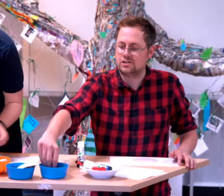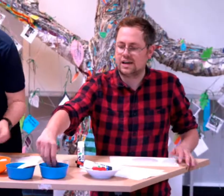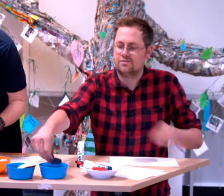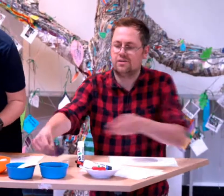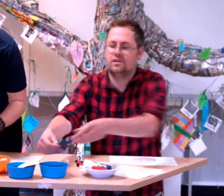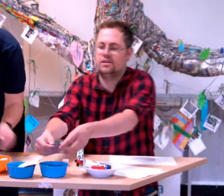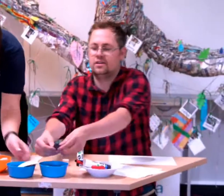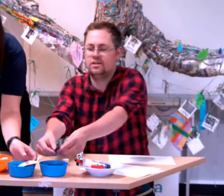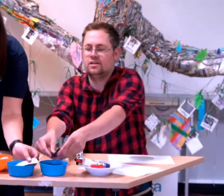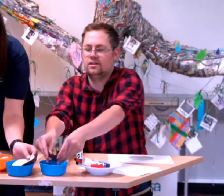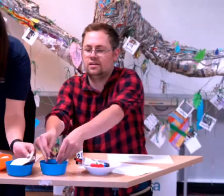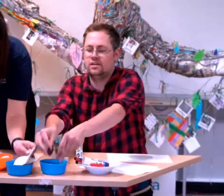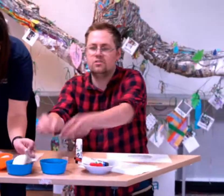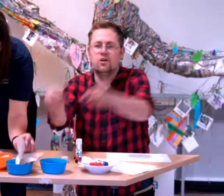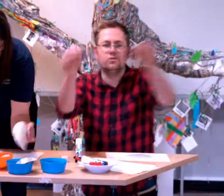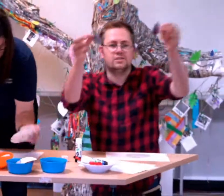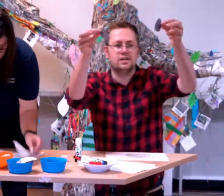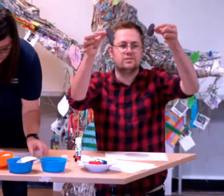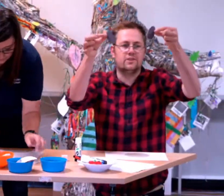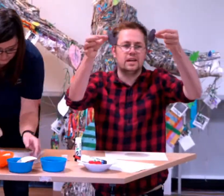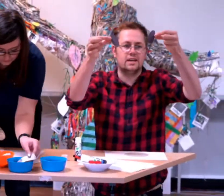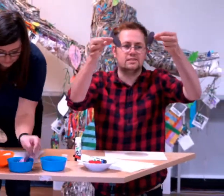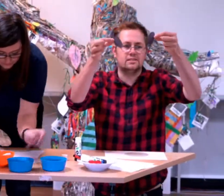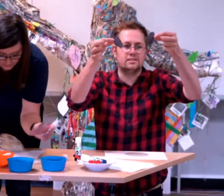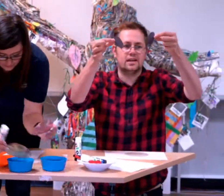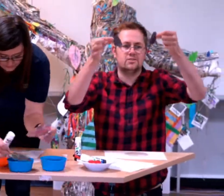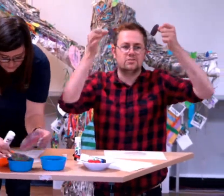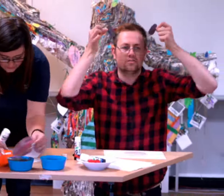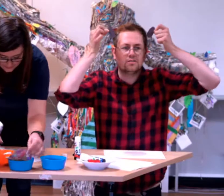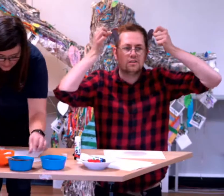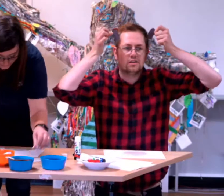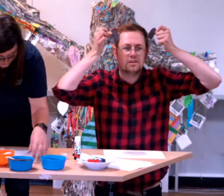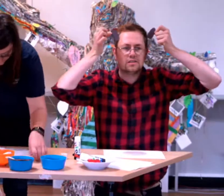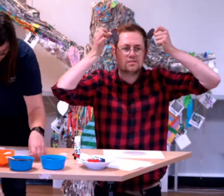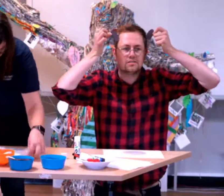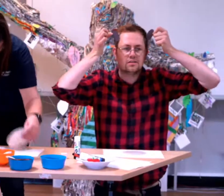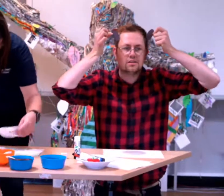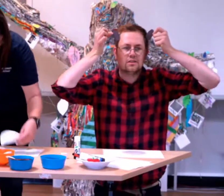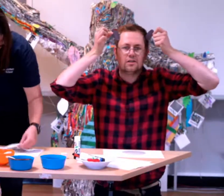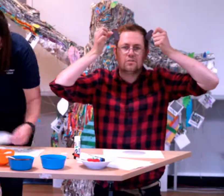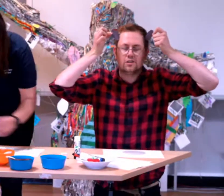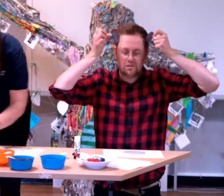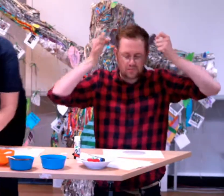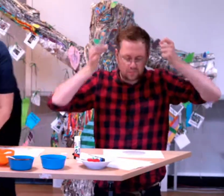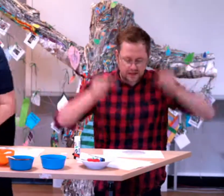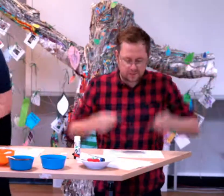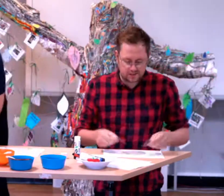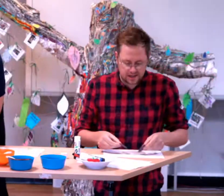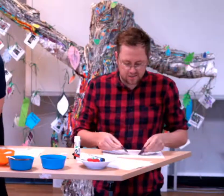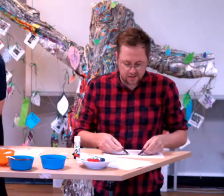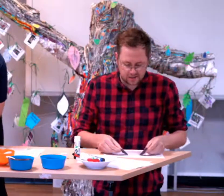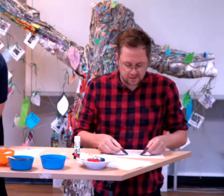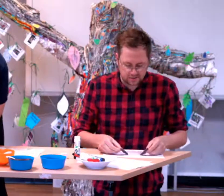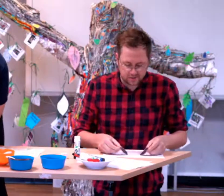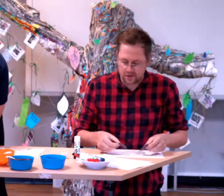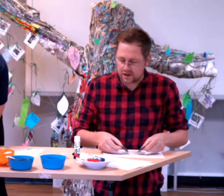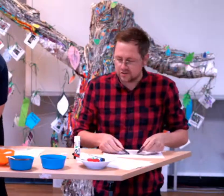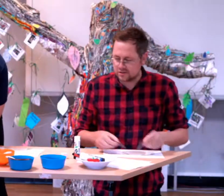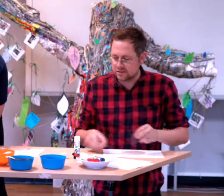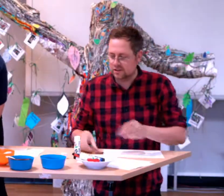have noses for ears instead, like this. I'm going to use the black bits that Emily's going to use for a nose for